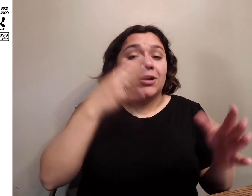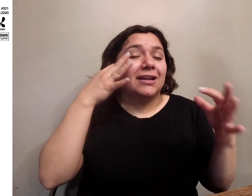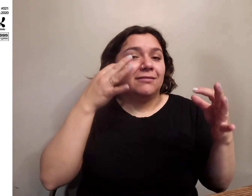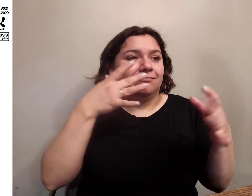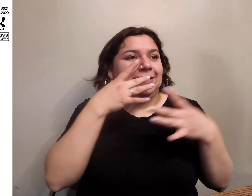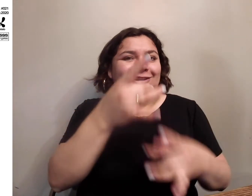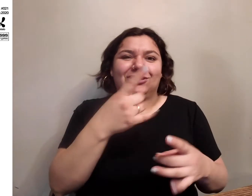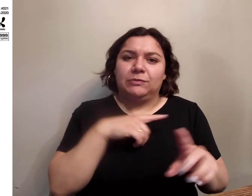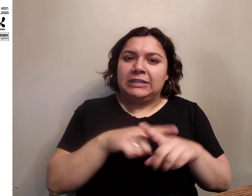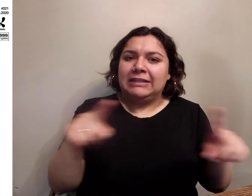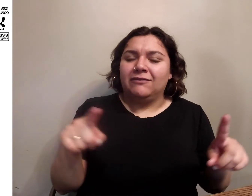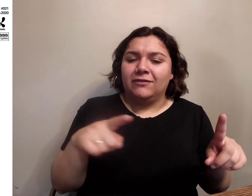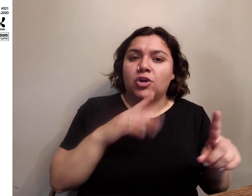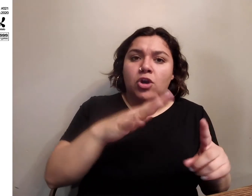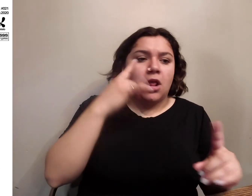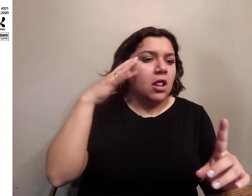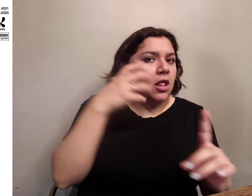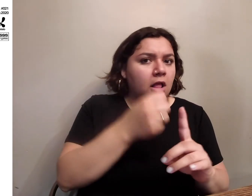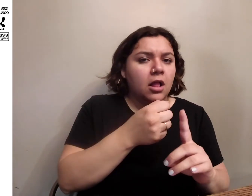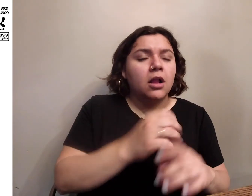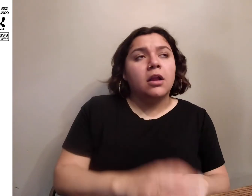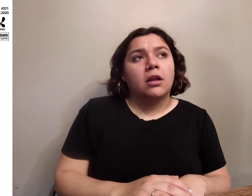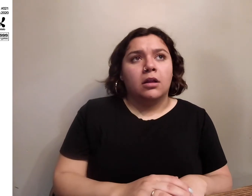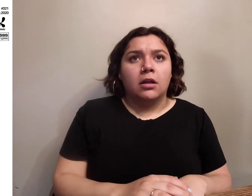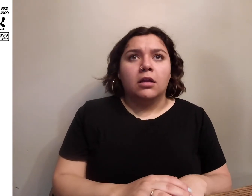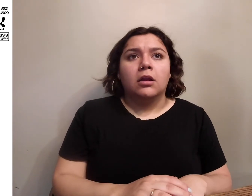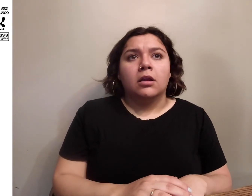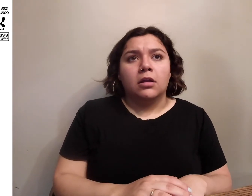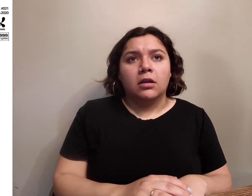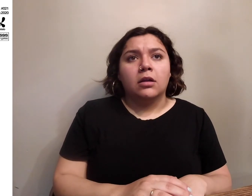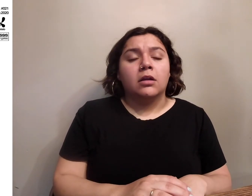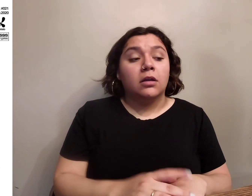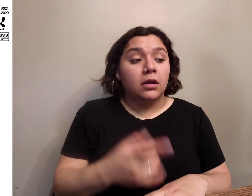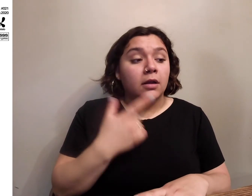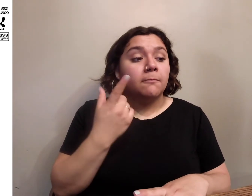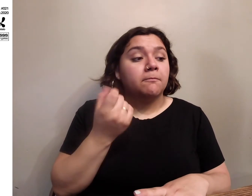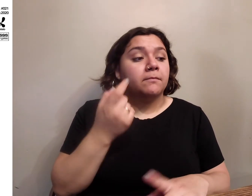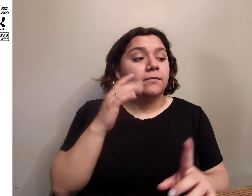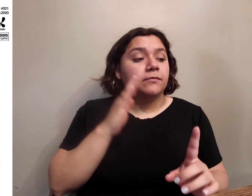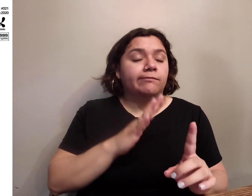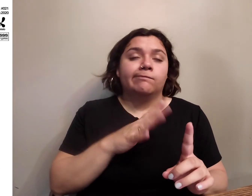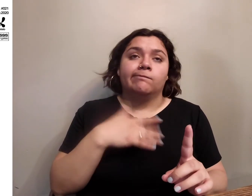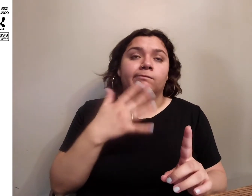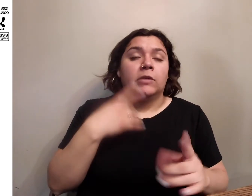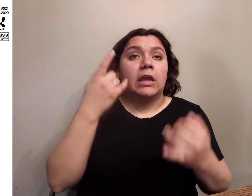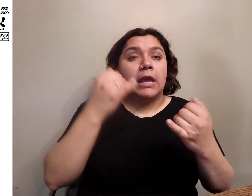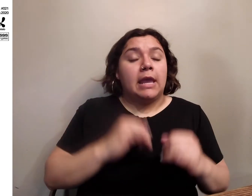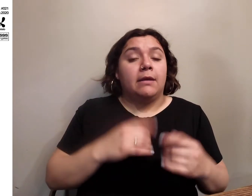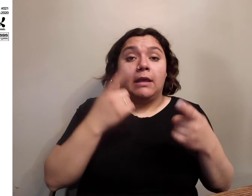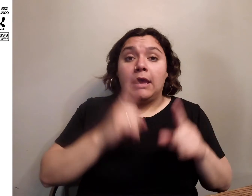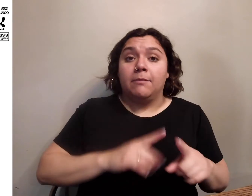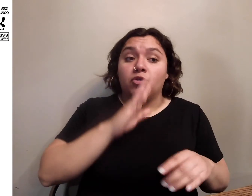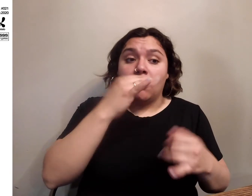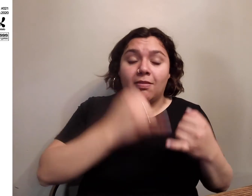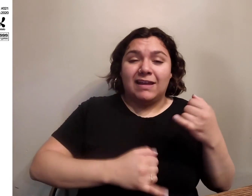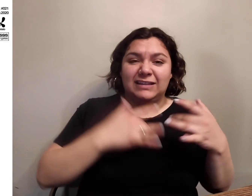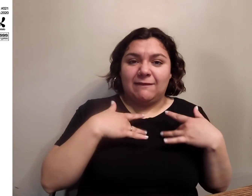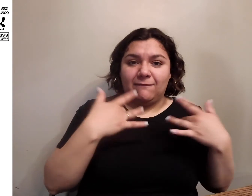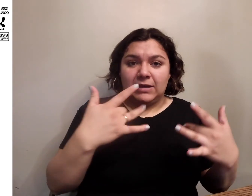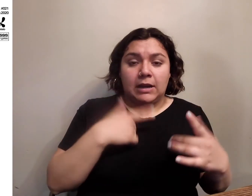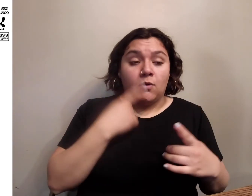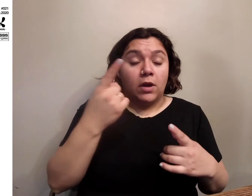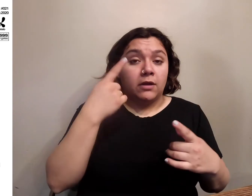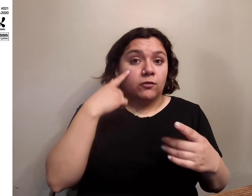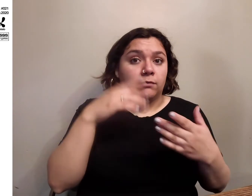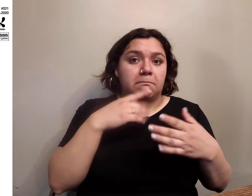and her fascination. And by chance, the last event I went to in